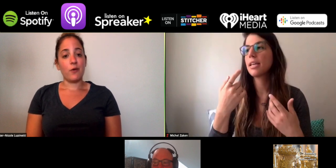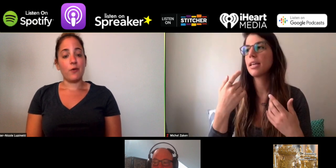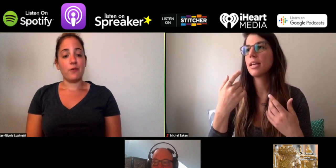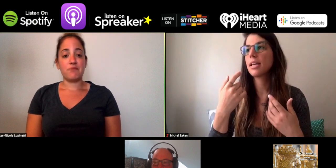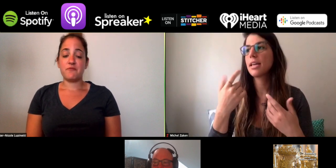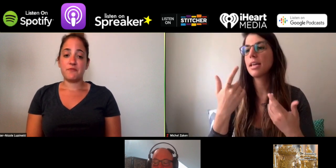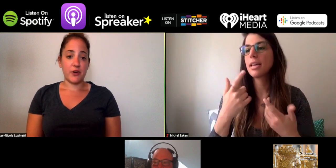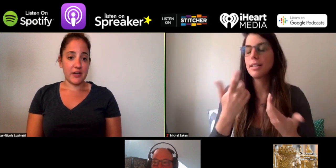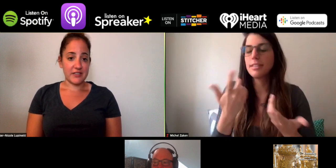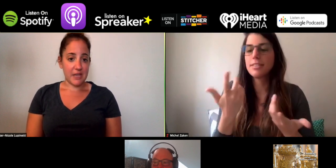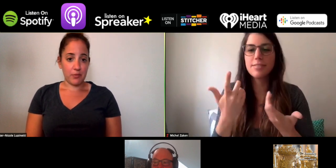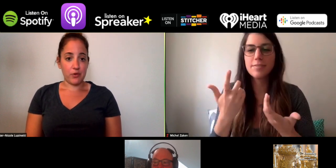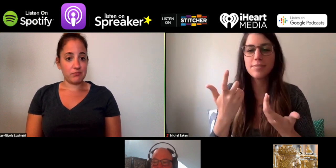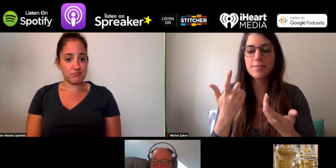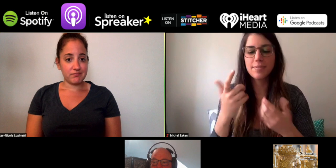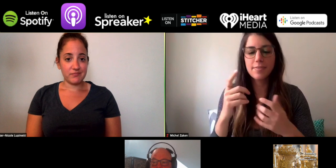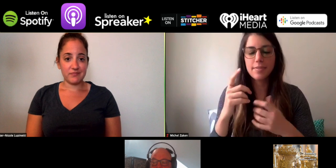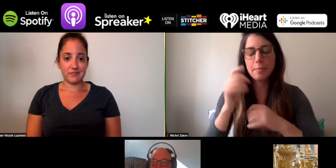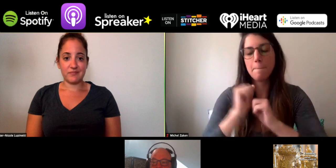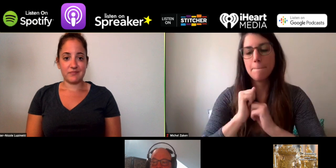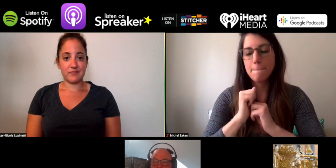So for an example,